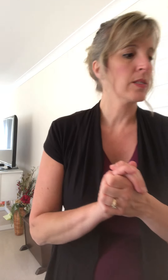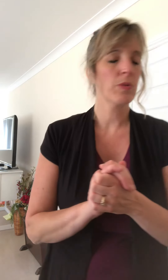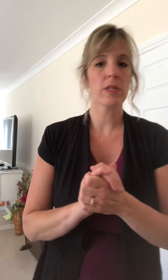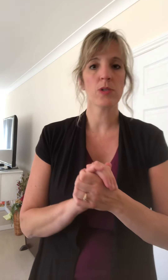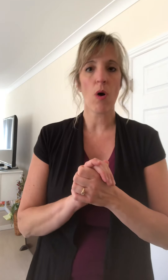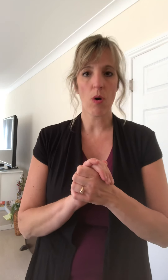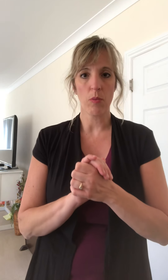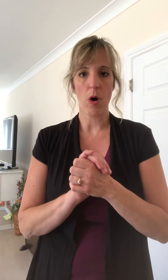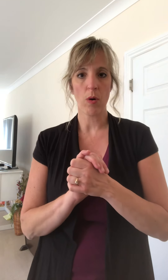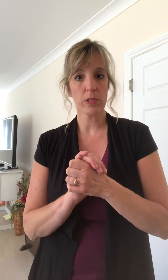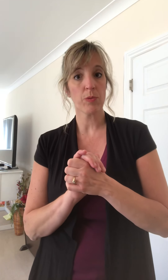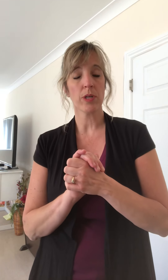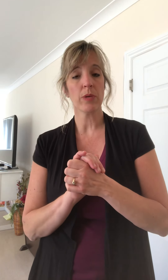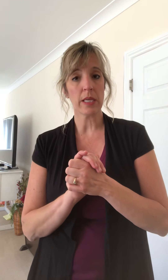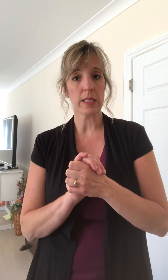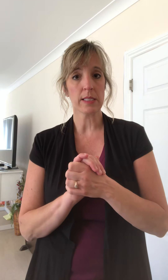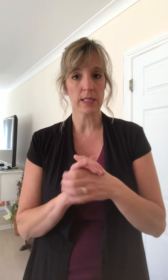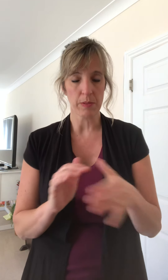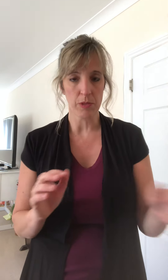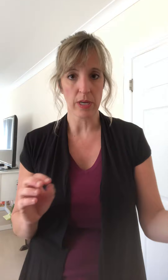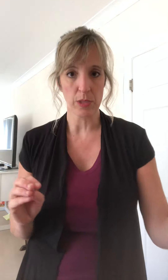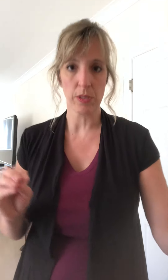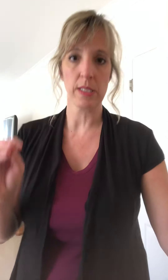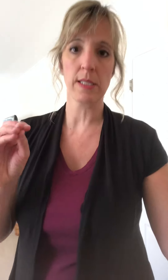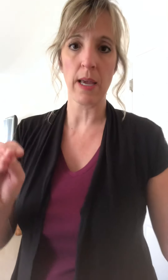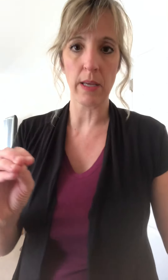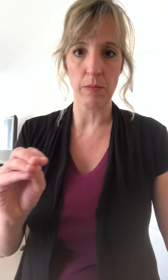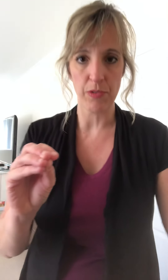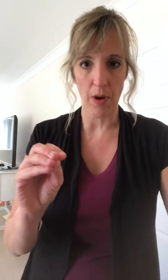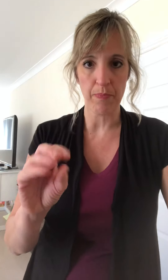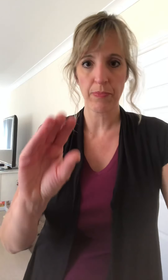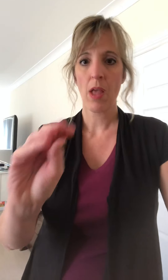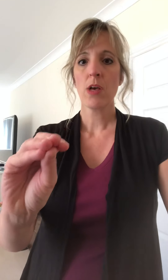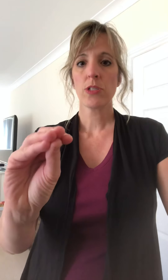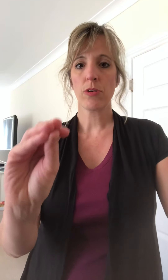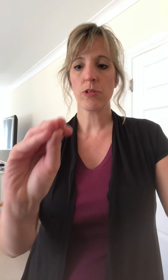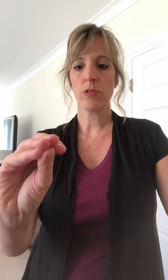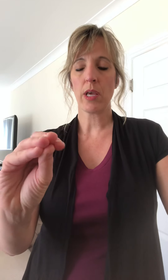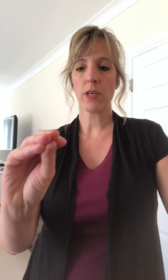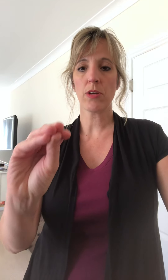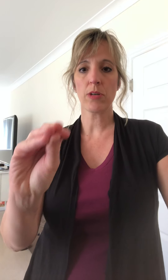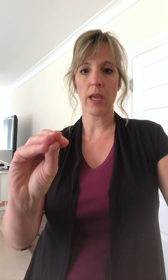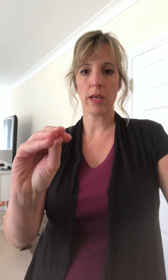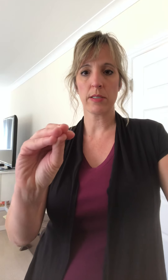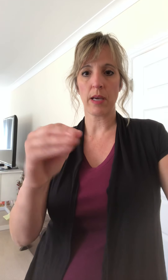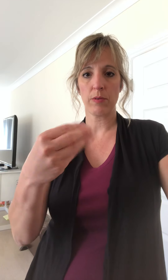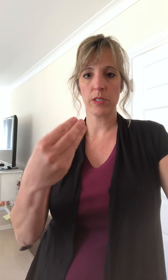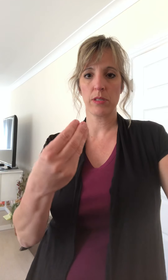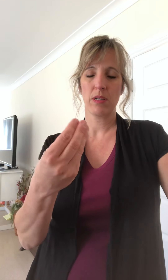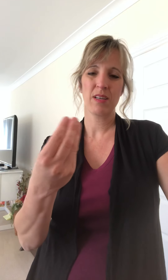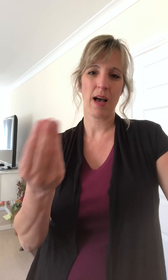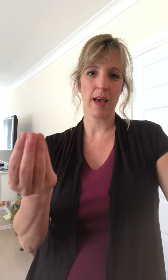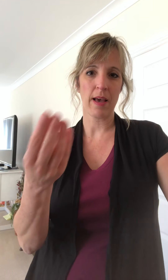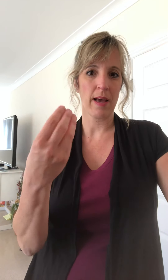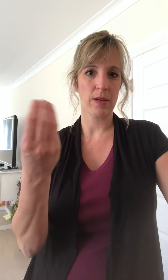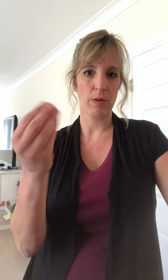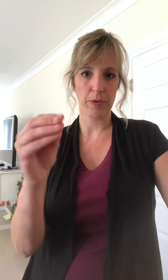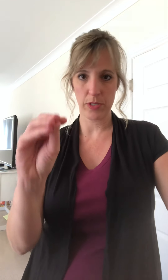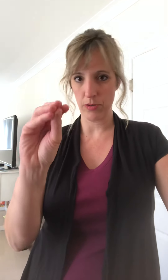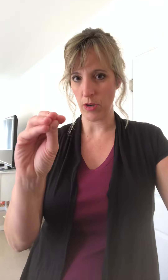one is home. Home is where you eat and sleep. So that's where this sign comes from. So you take your hand. I know a person who calls